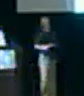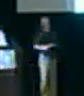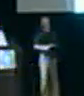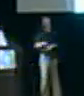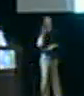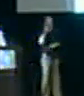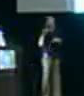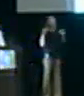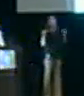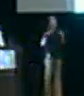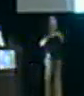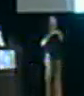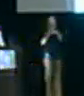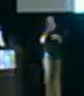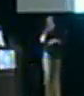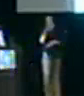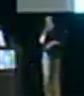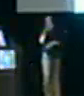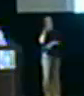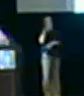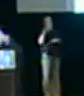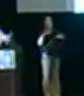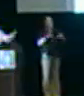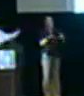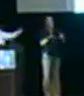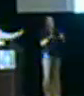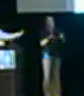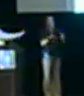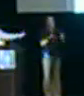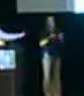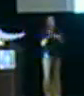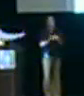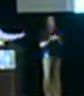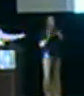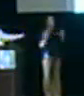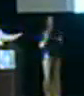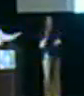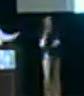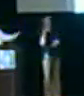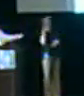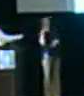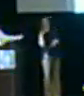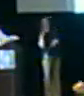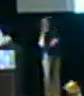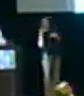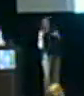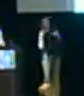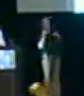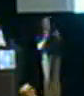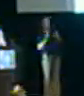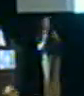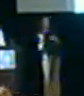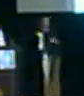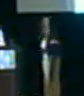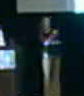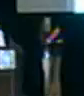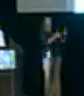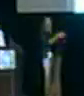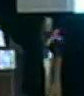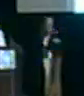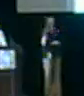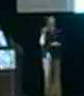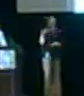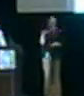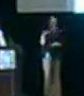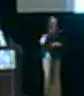We're going to get started here in a quick second, and during the program, don't mind that someone's going to come up here, and we're just going to switch out the map. When the sheriff comes